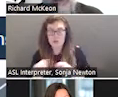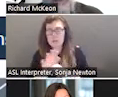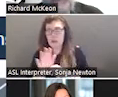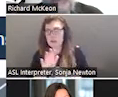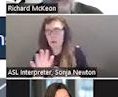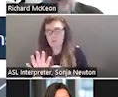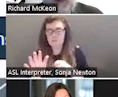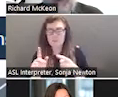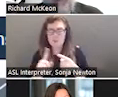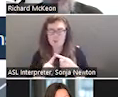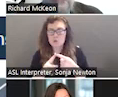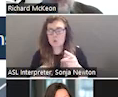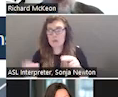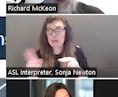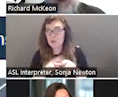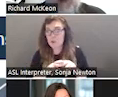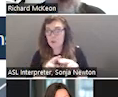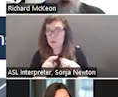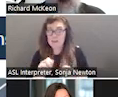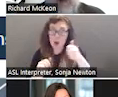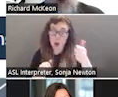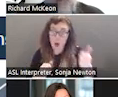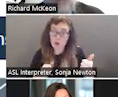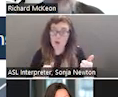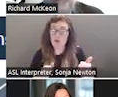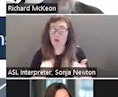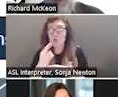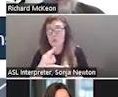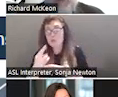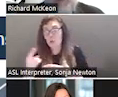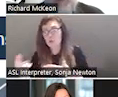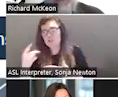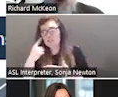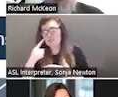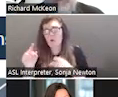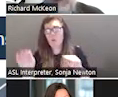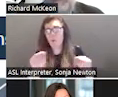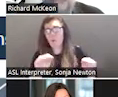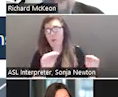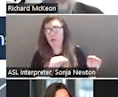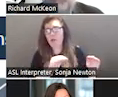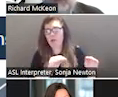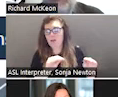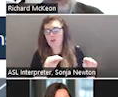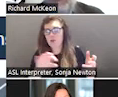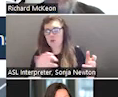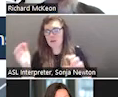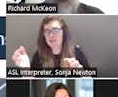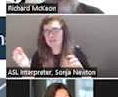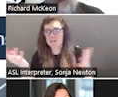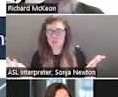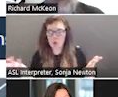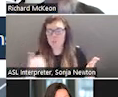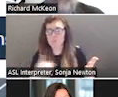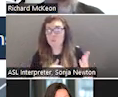substantially increase other resources going to mobile crisis. So we're really hoping that these can be